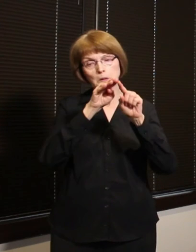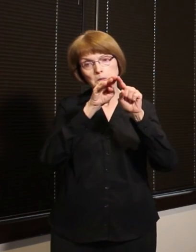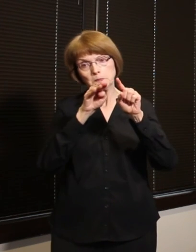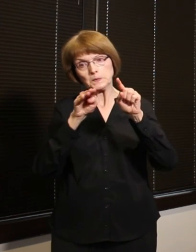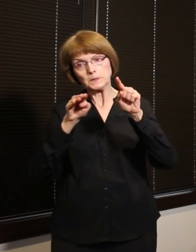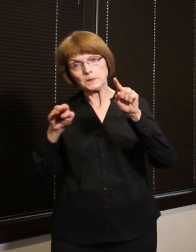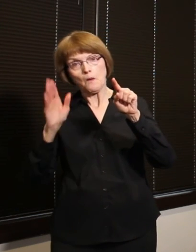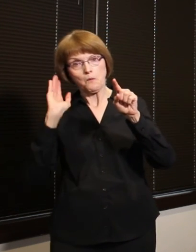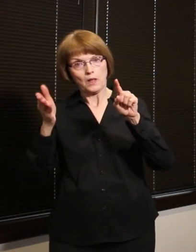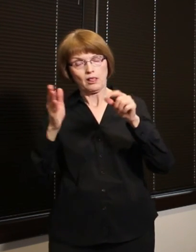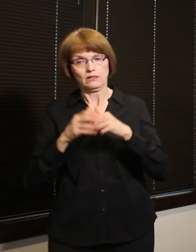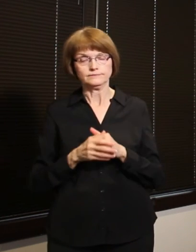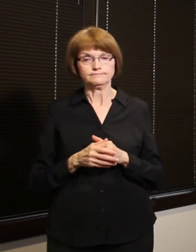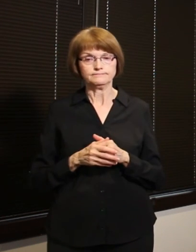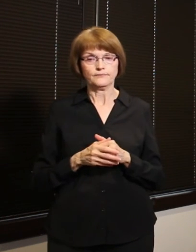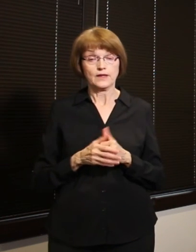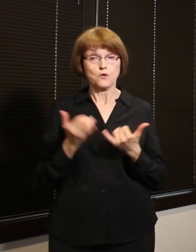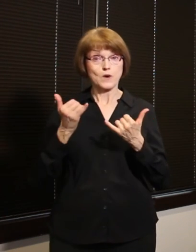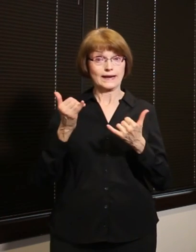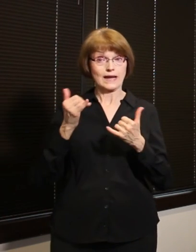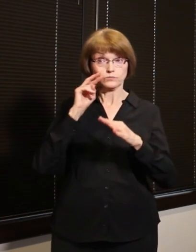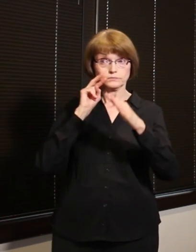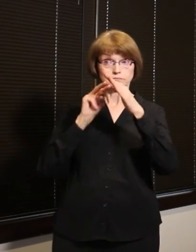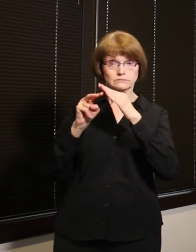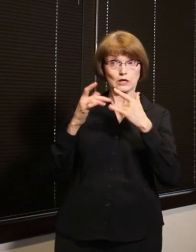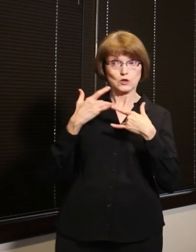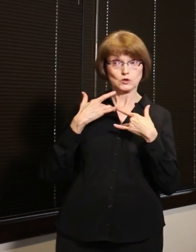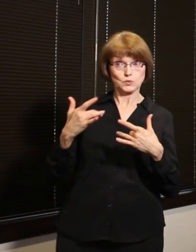at now going forward is from